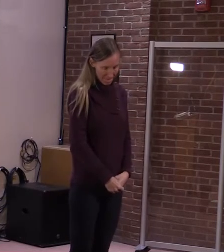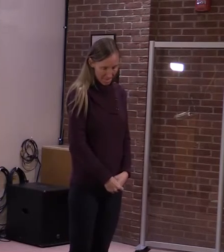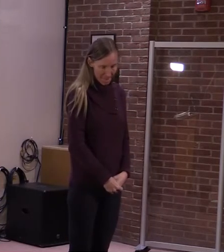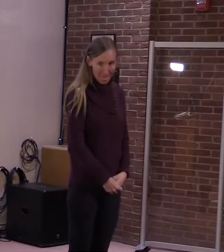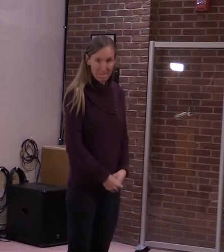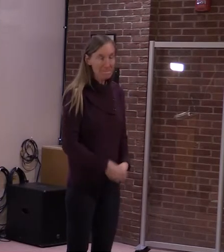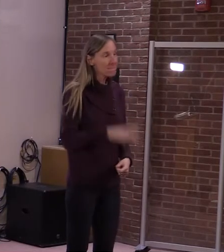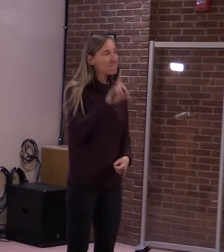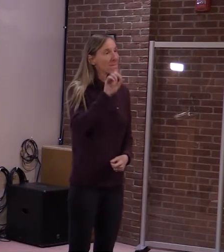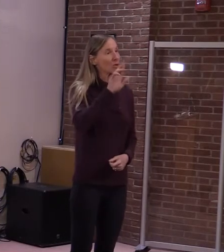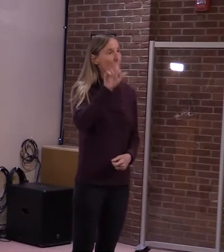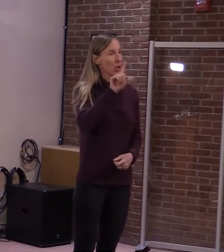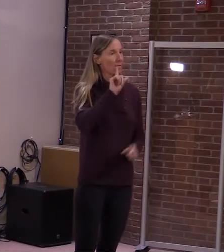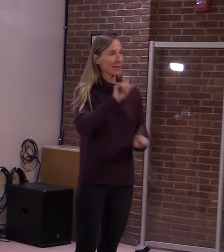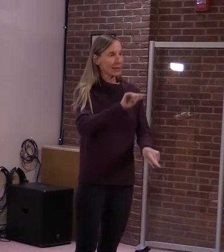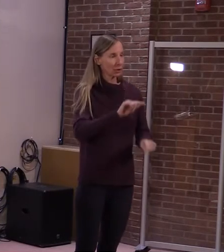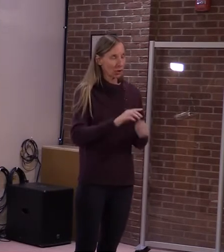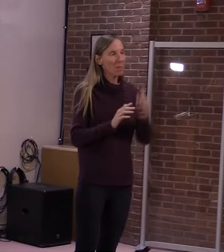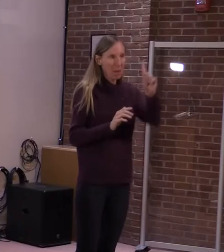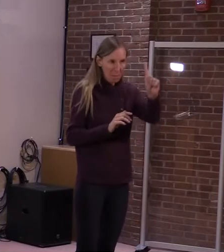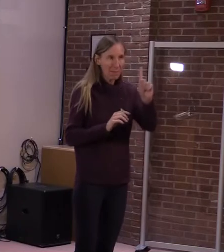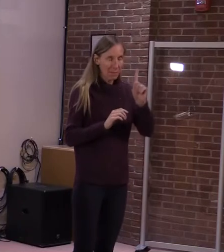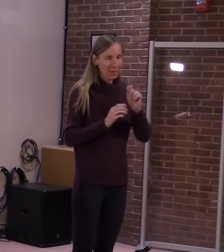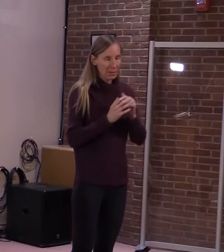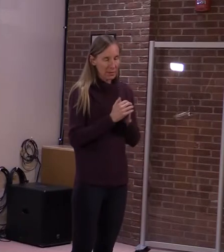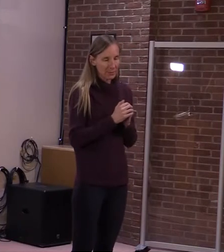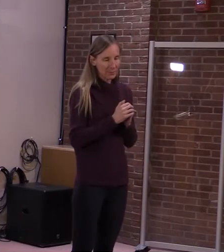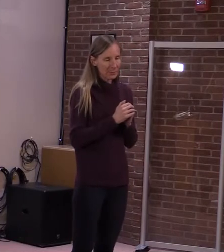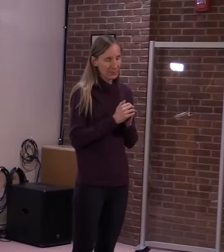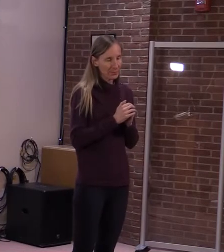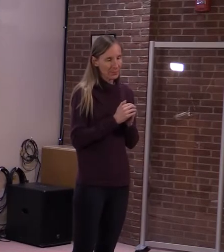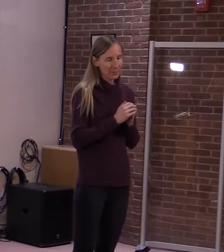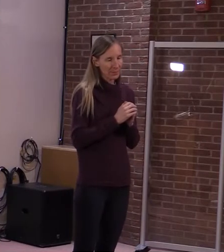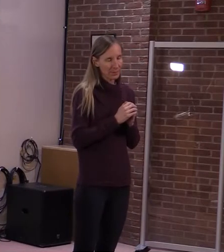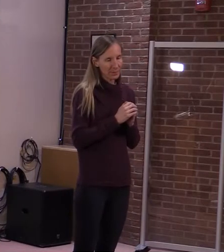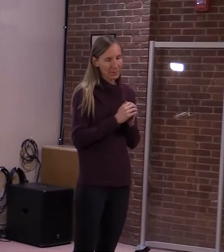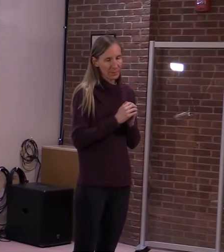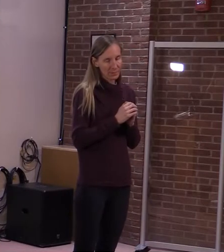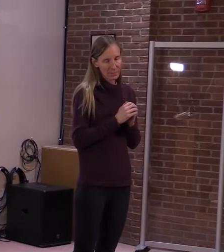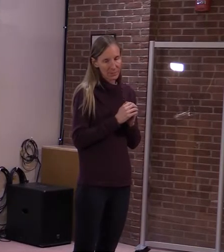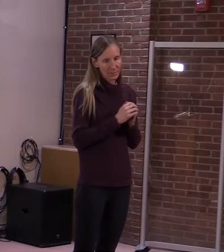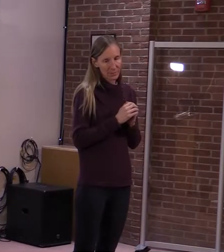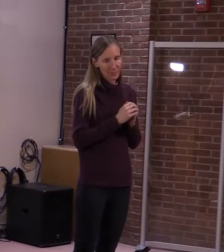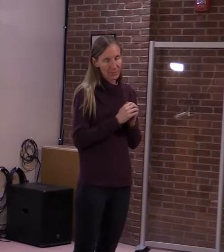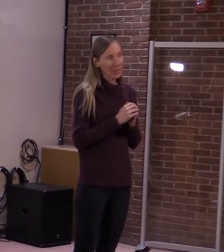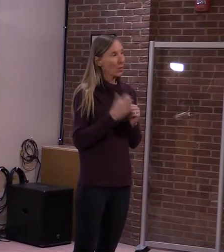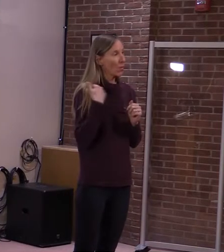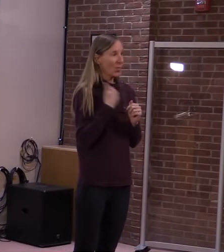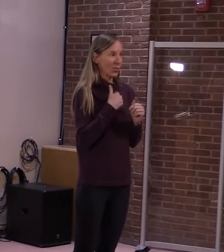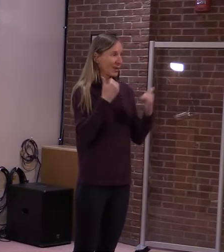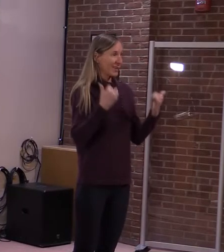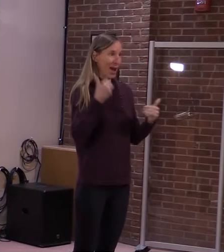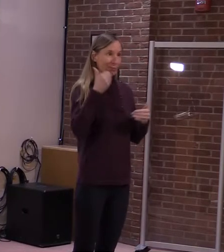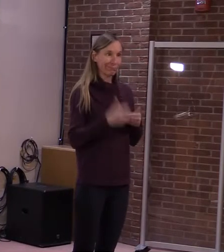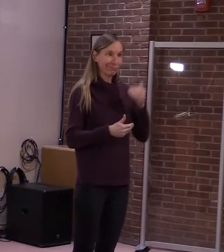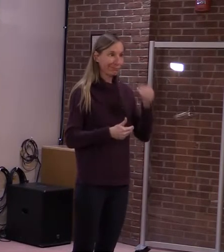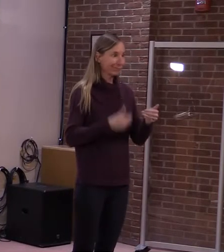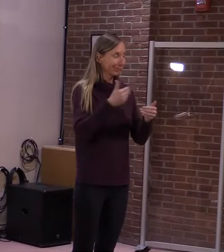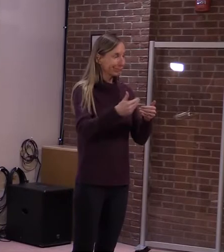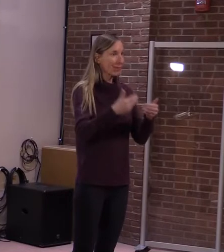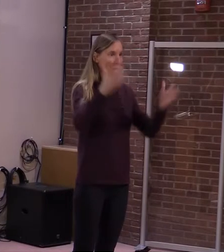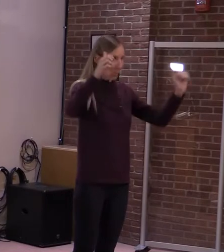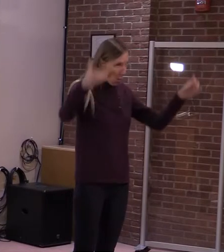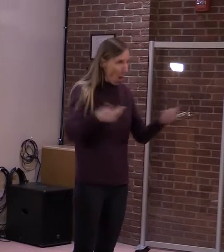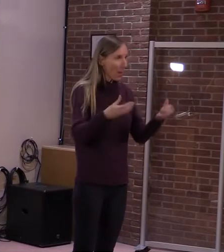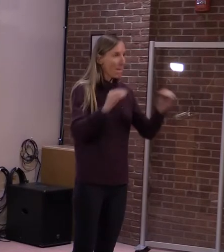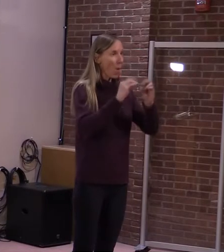I'll let Dr. Levine answer that, but as you know, Aaron, we have moved forward. We want to welcome more